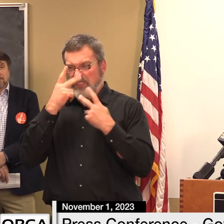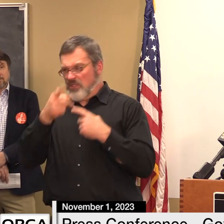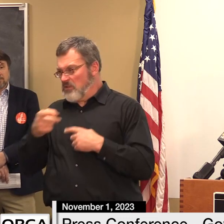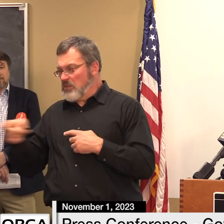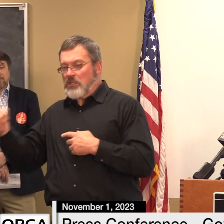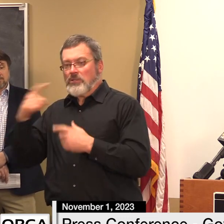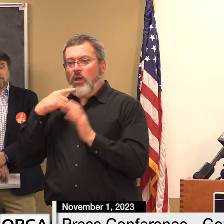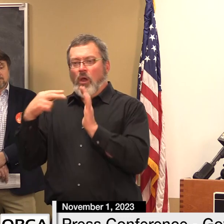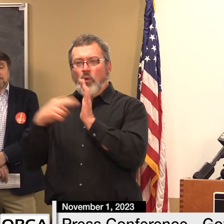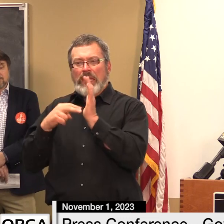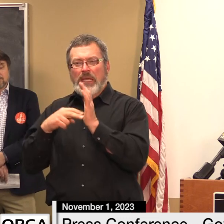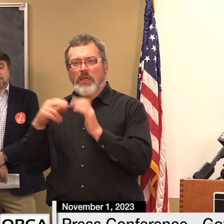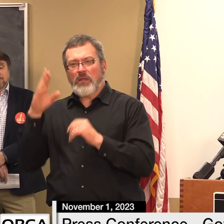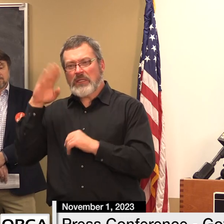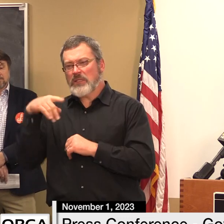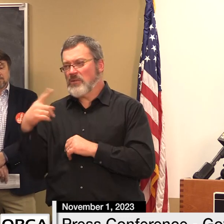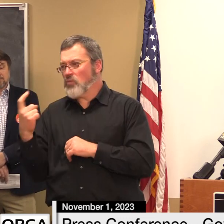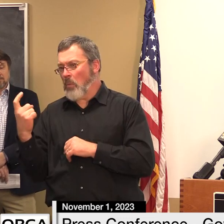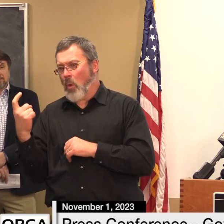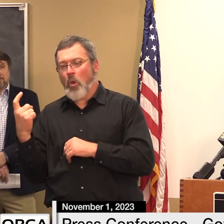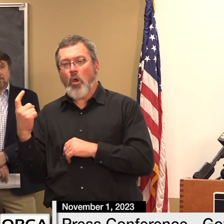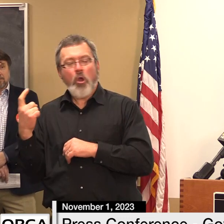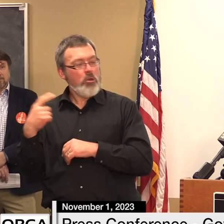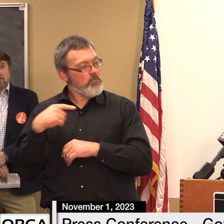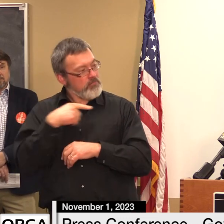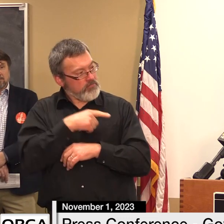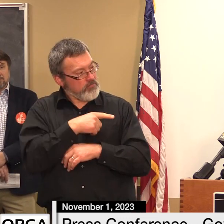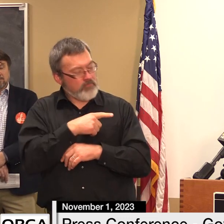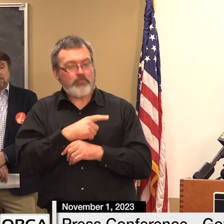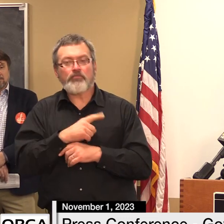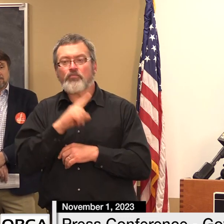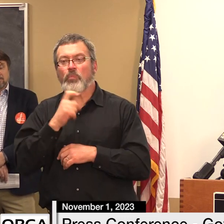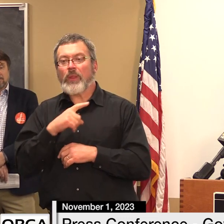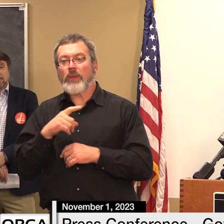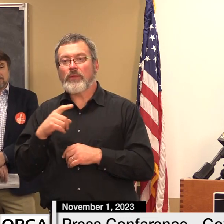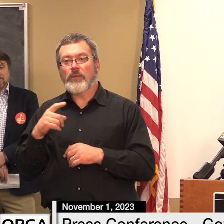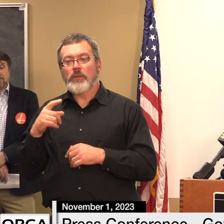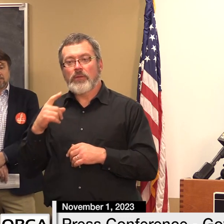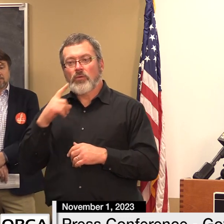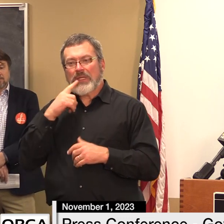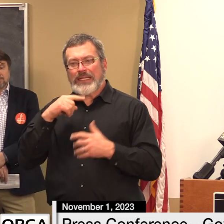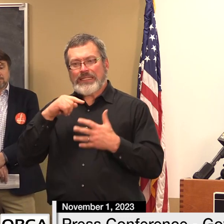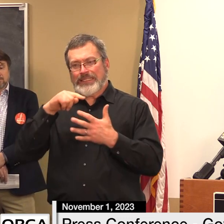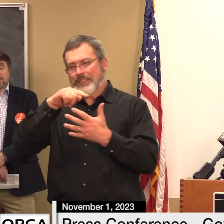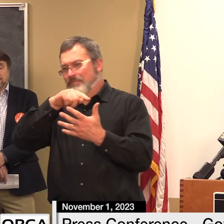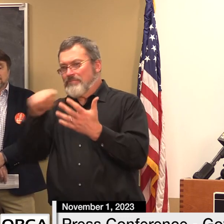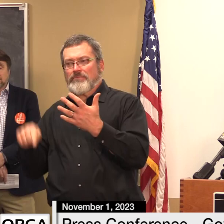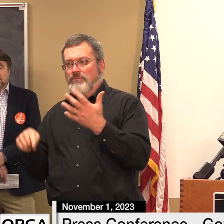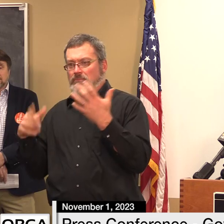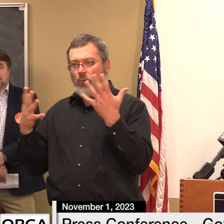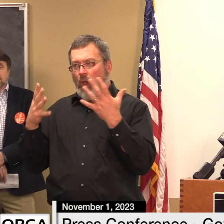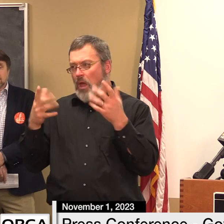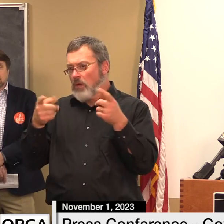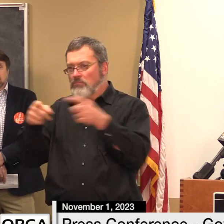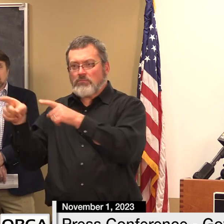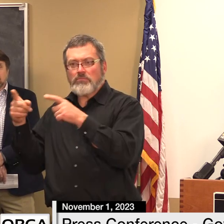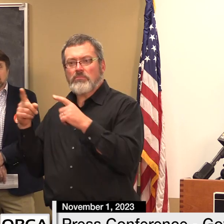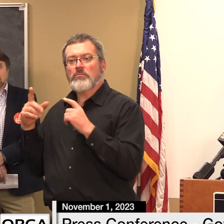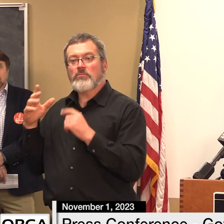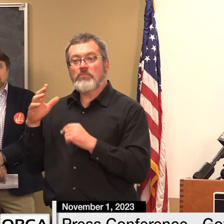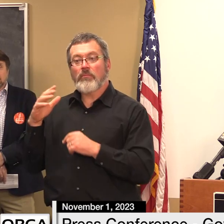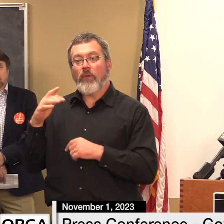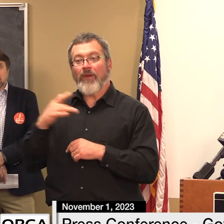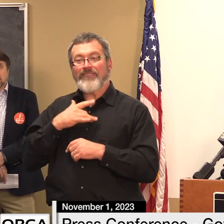question, Governor, you had mentioned, and I know that you've got plenty on your plate, but Do you think it will be reasonably soon we'll see